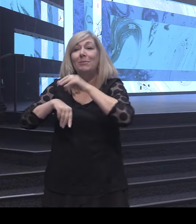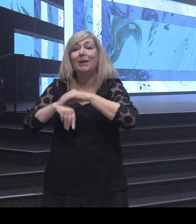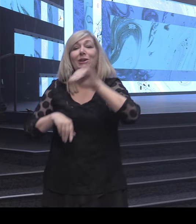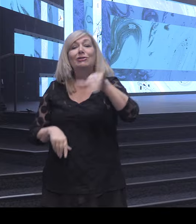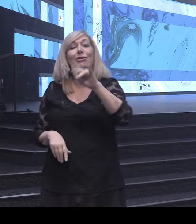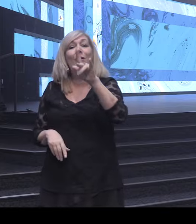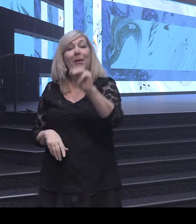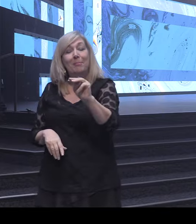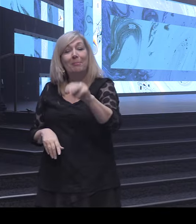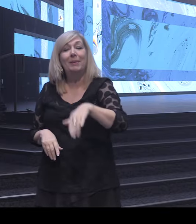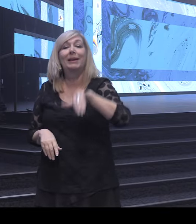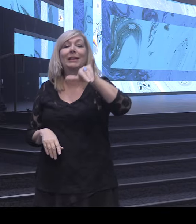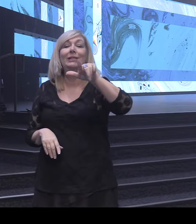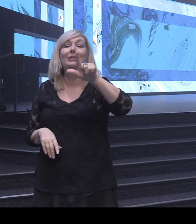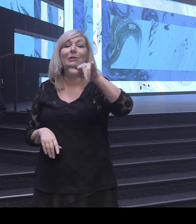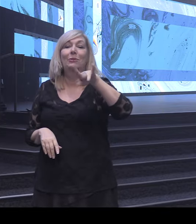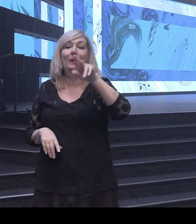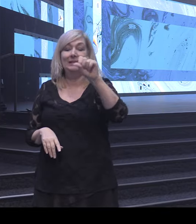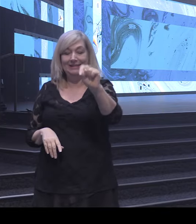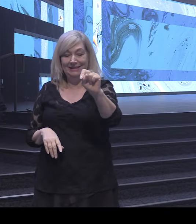Lundqvist.